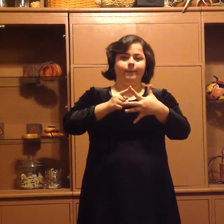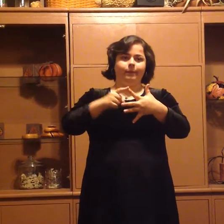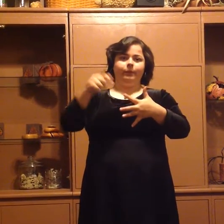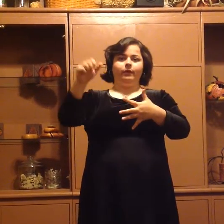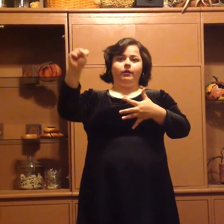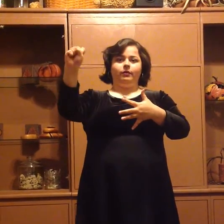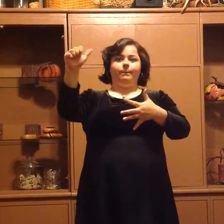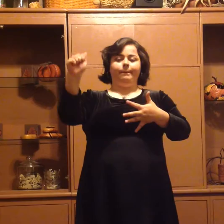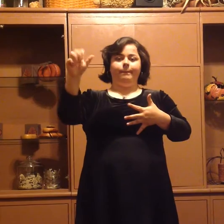sambas,